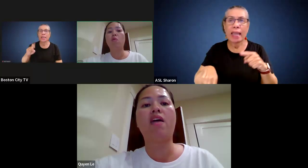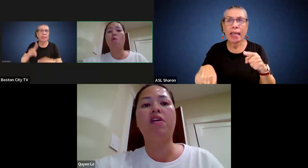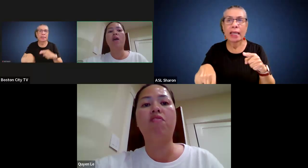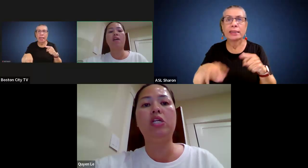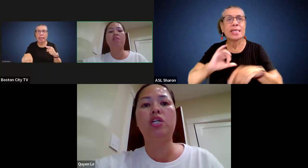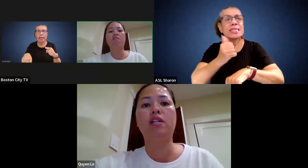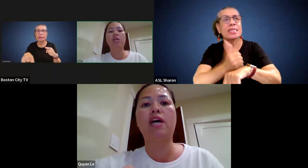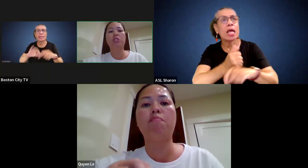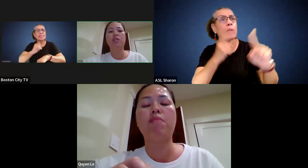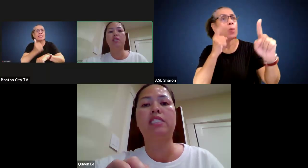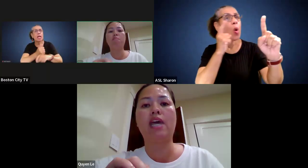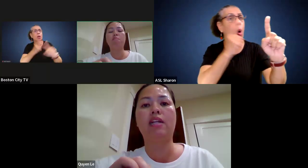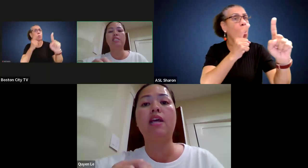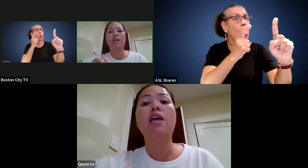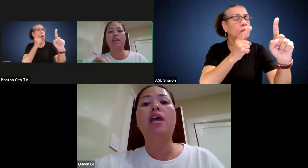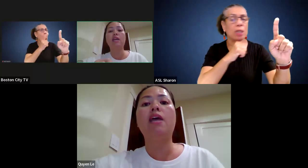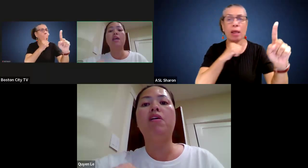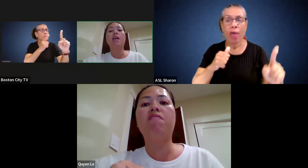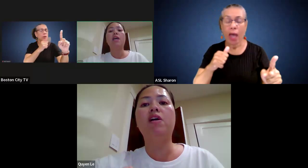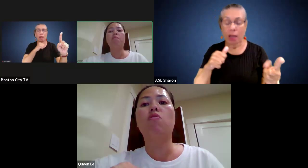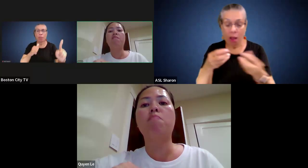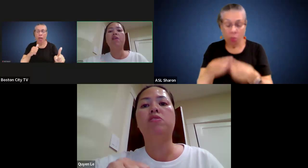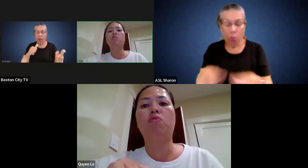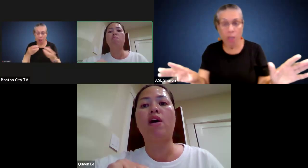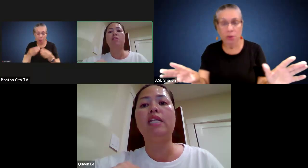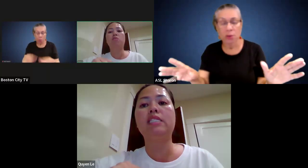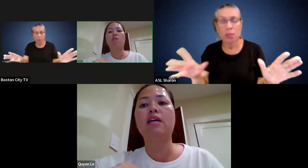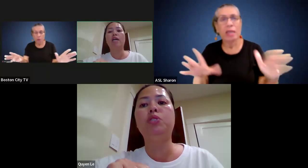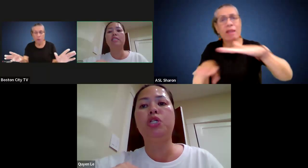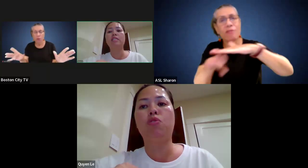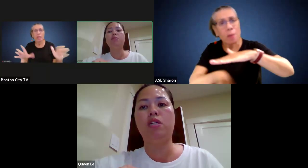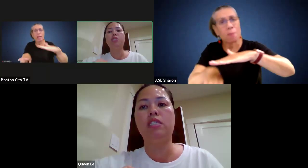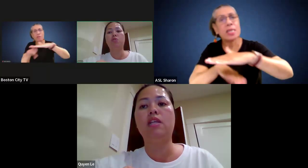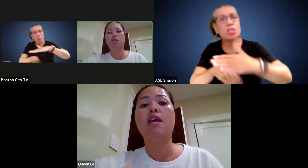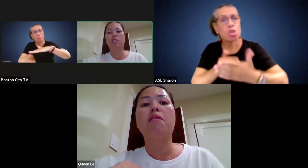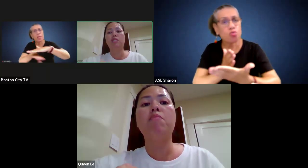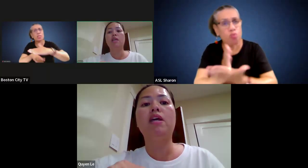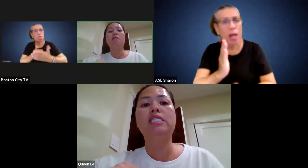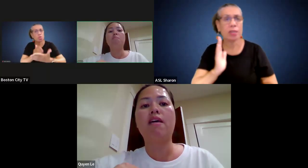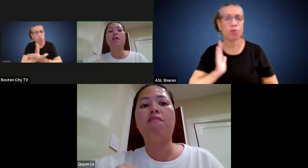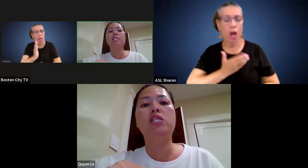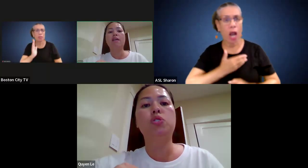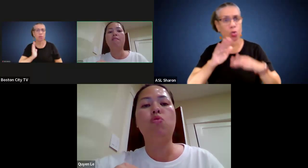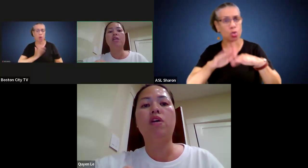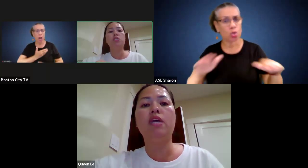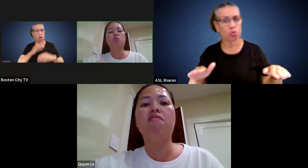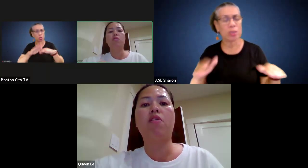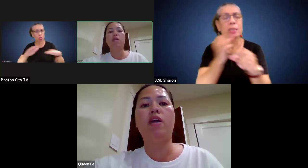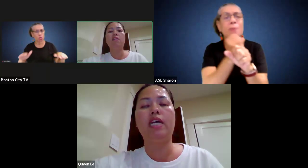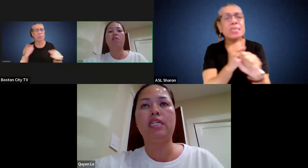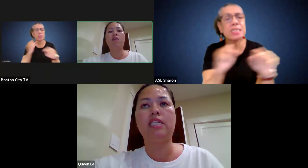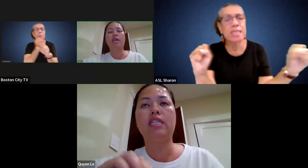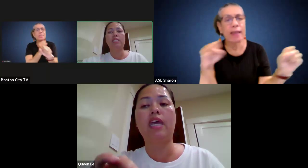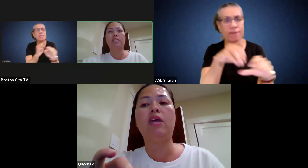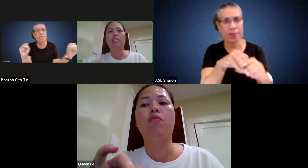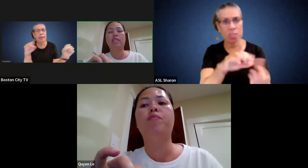nor having that makes sense if the fundamental right of children being safe in school is